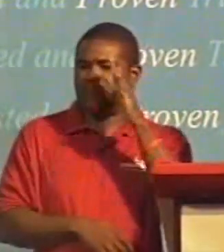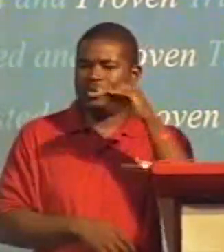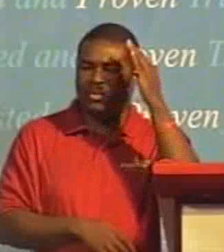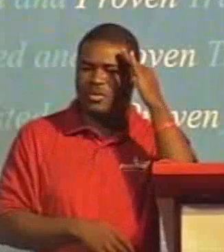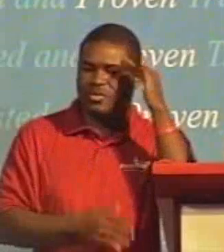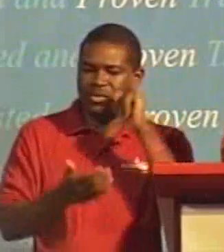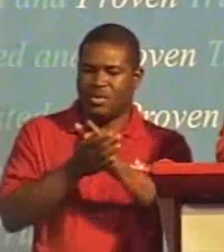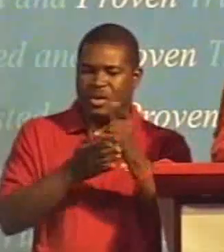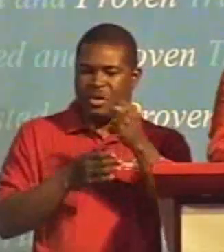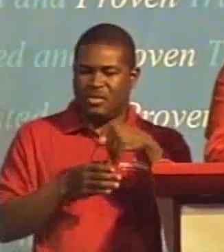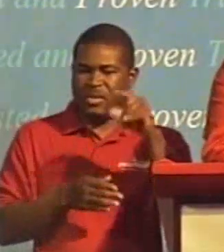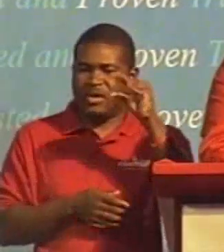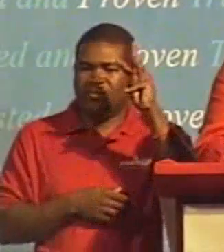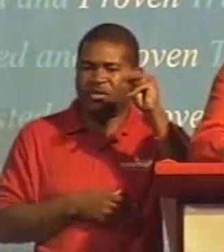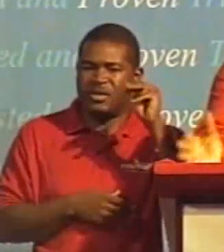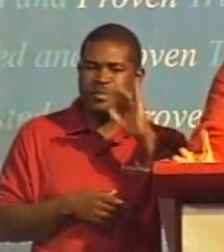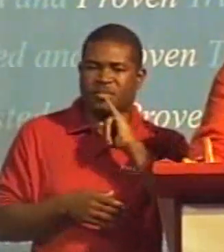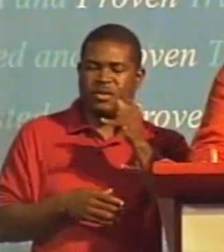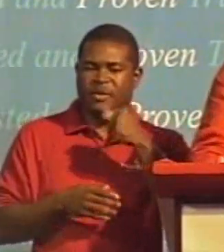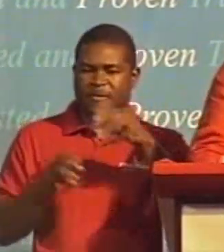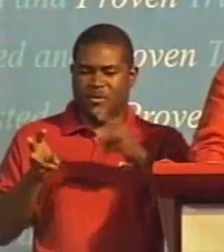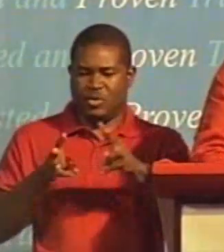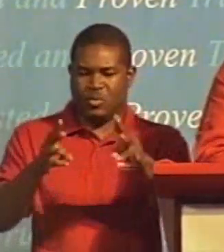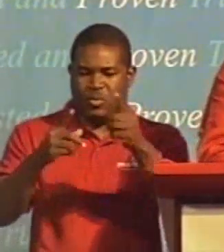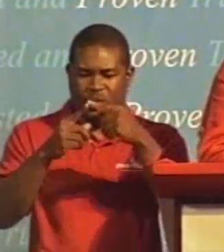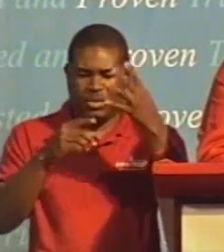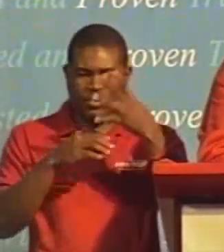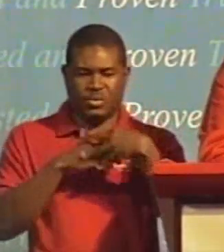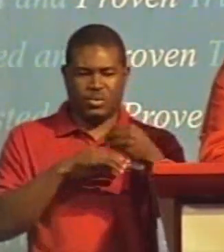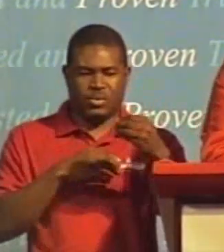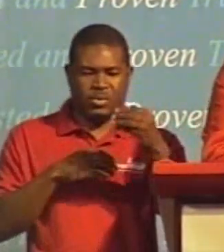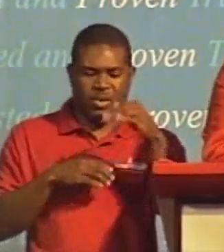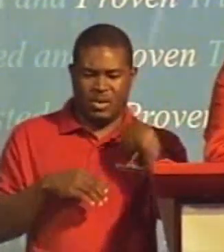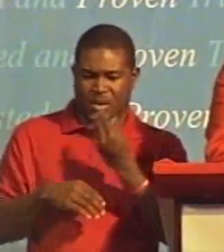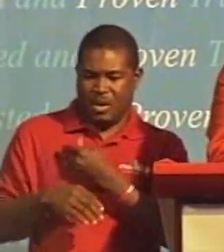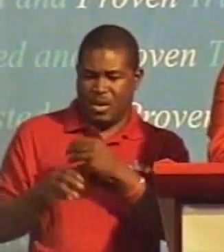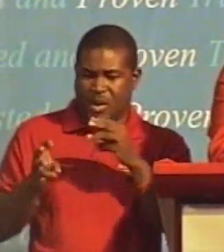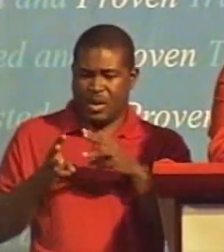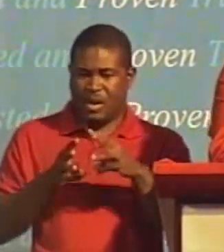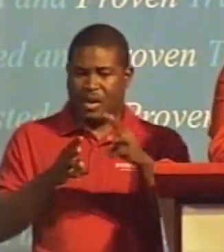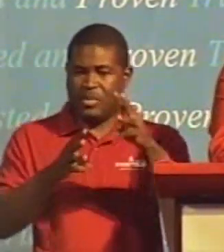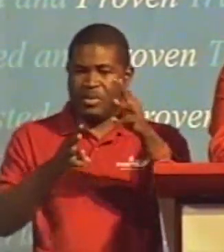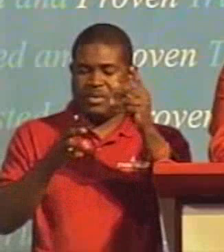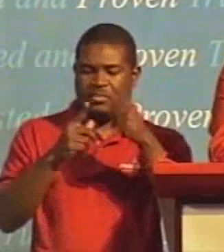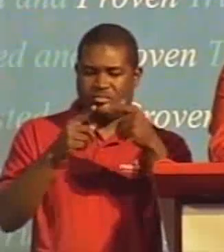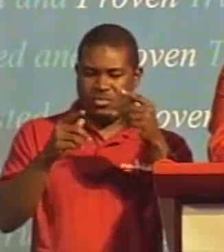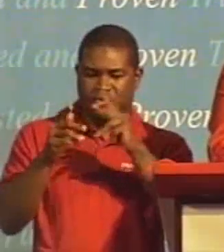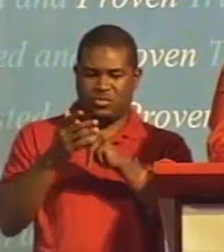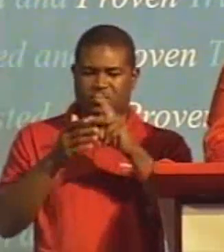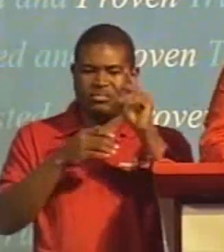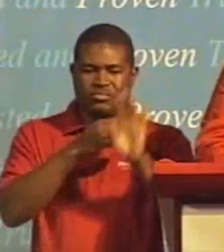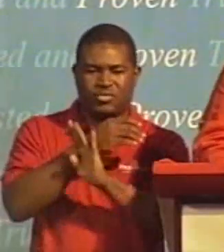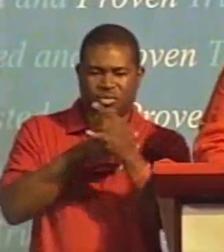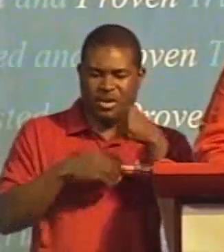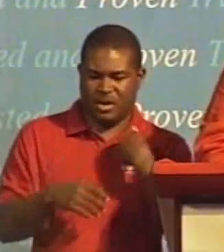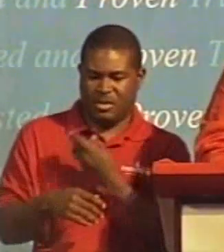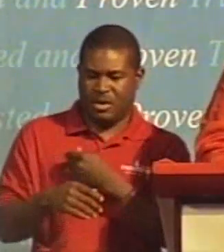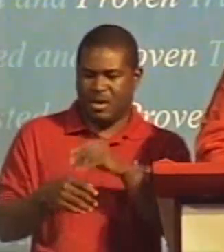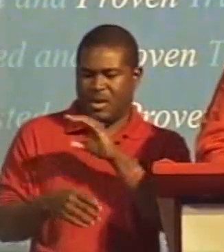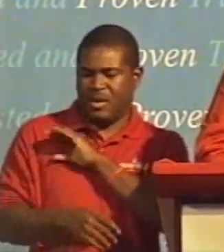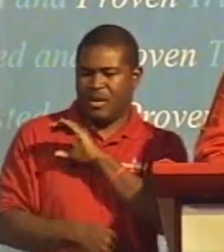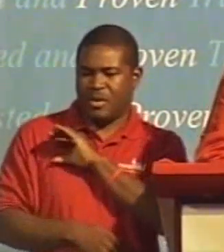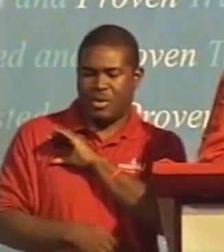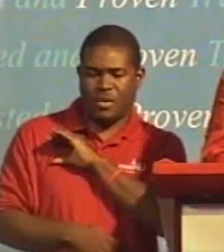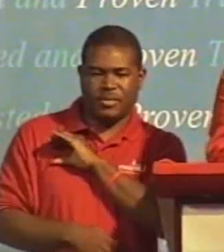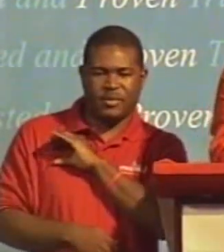go. Our program of strengthening our police force has been comprehensive, involving the enactment of a new